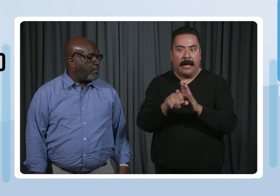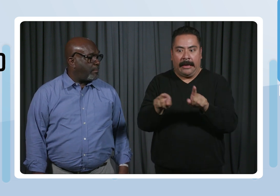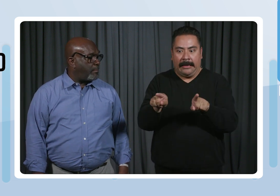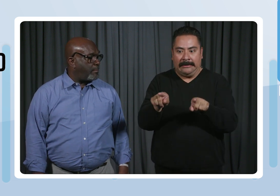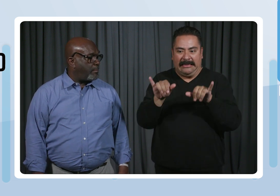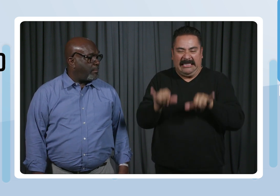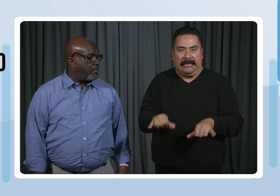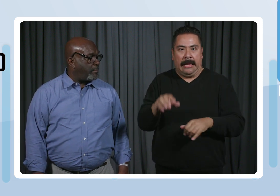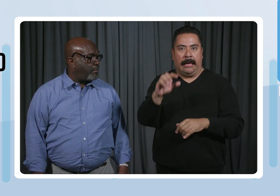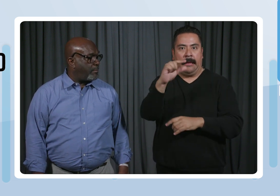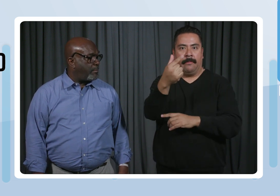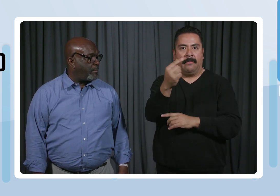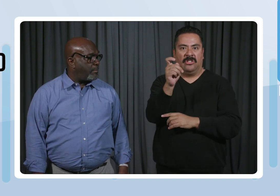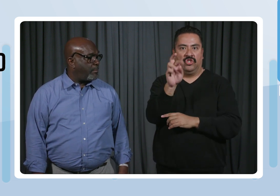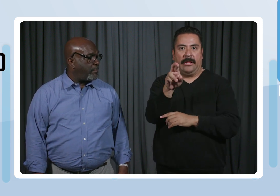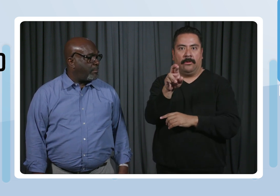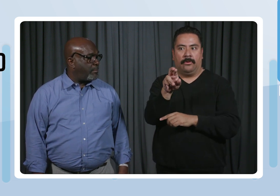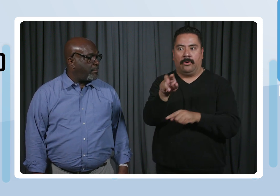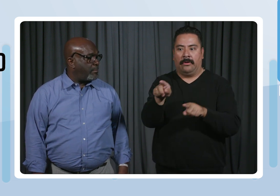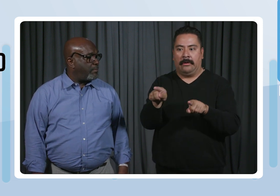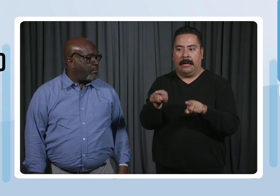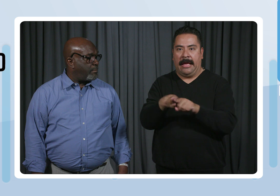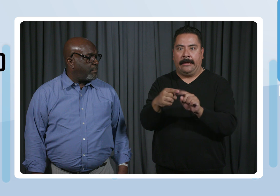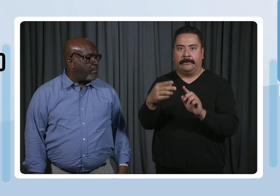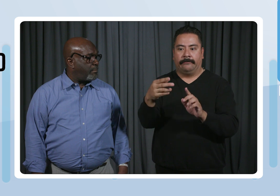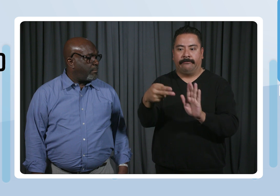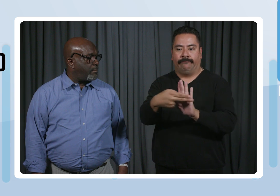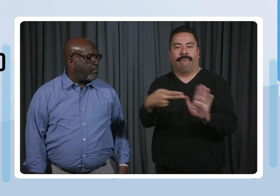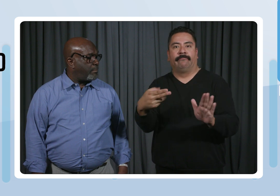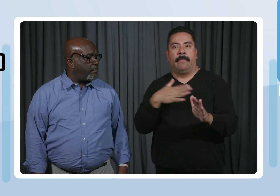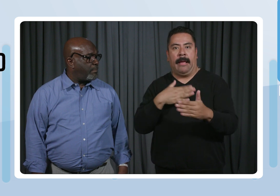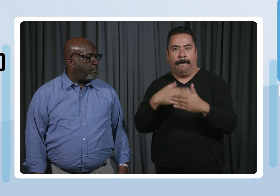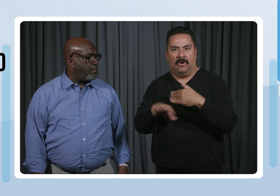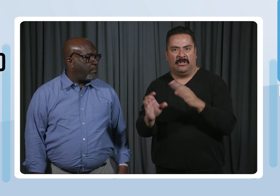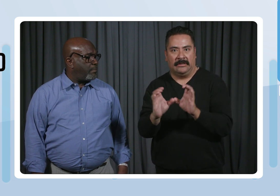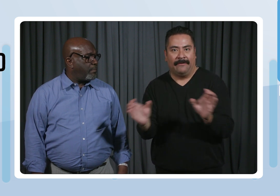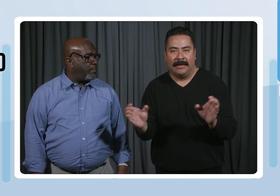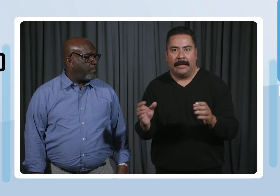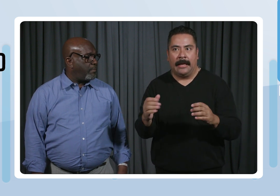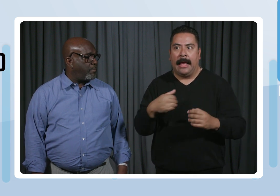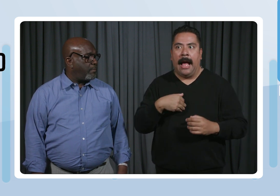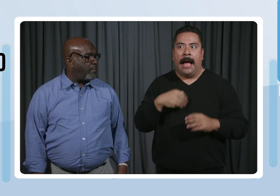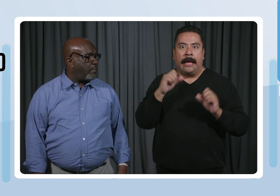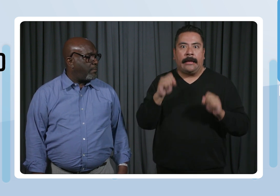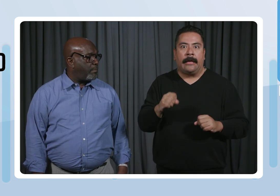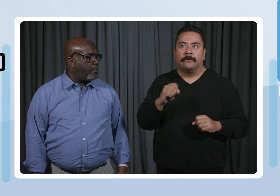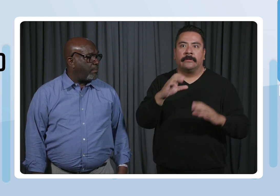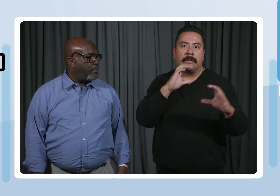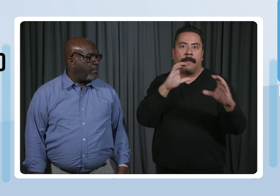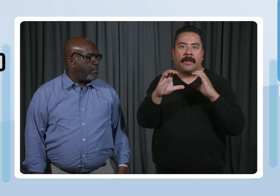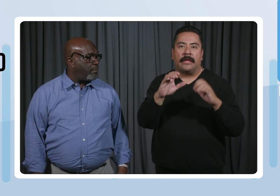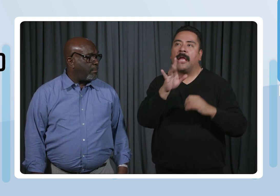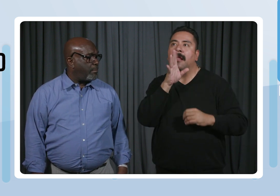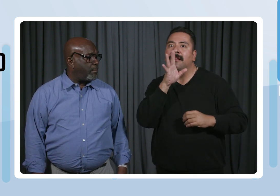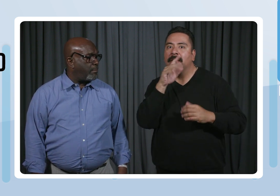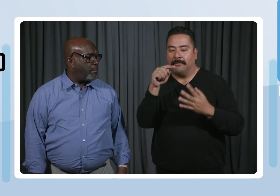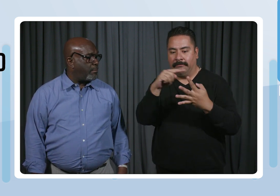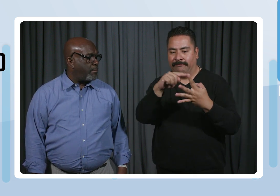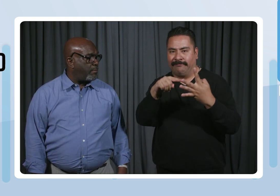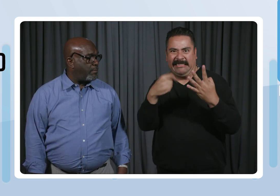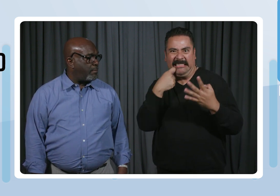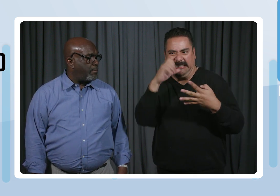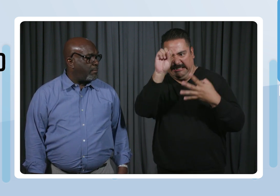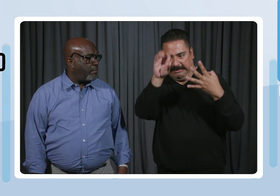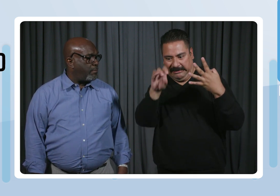I was assigned at birth. I'm someone who communicates verbally. So all of these things are privileges